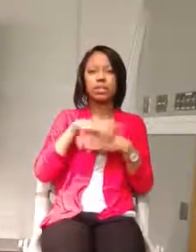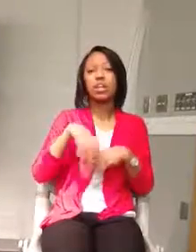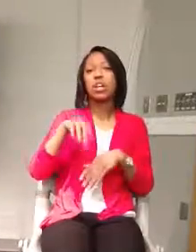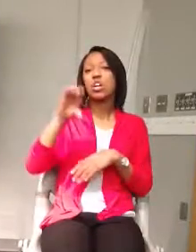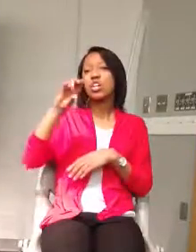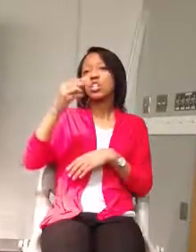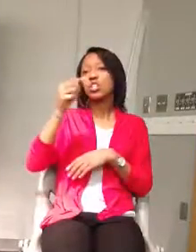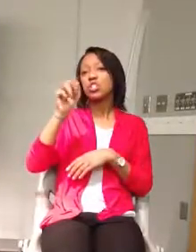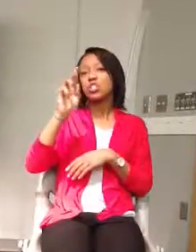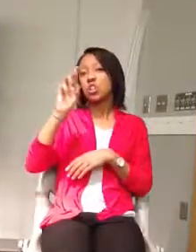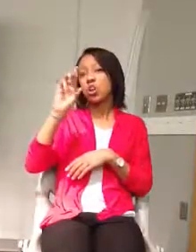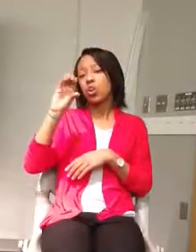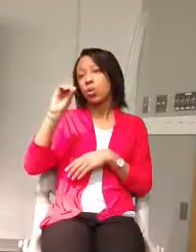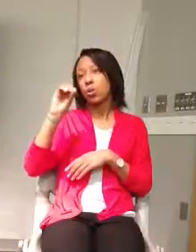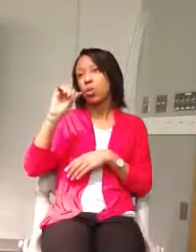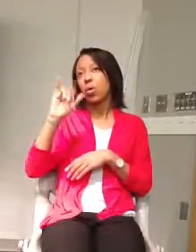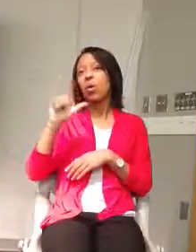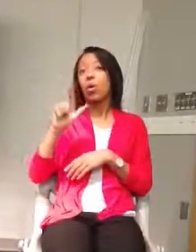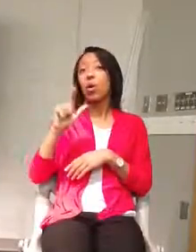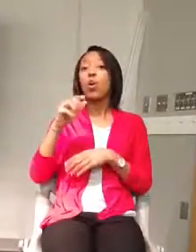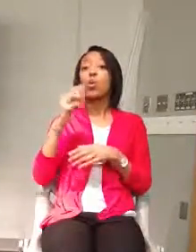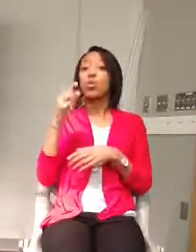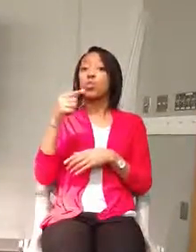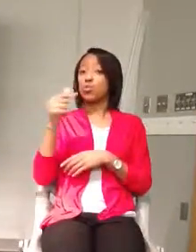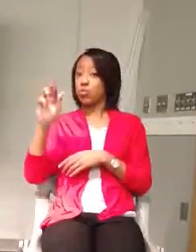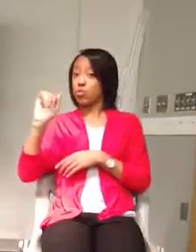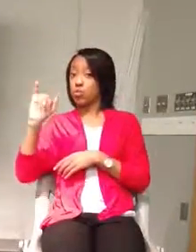grilling is worse. Gas grilling is second.